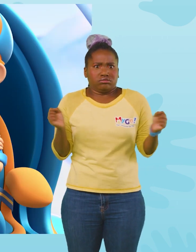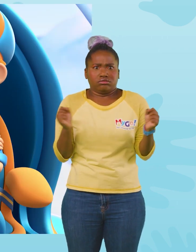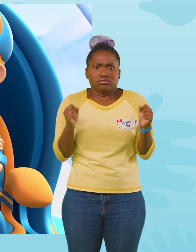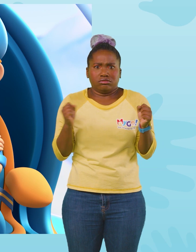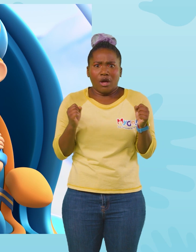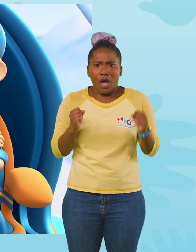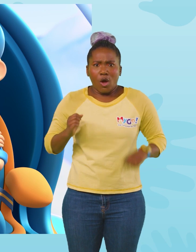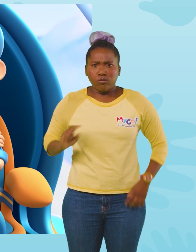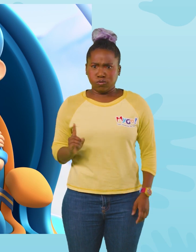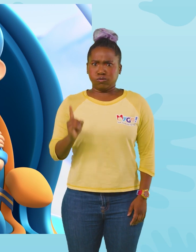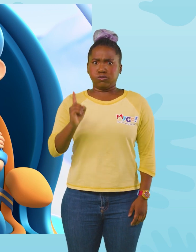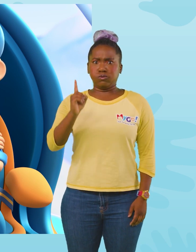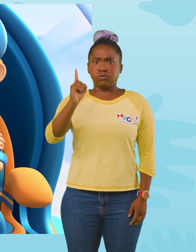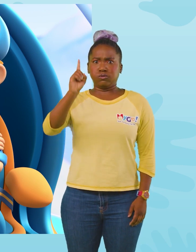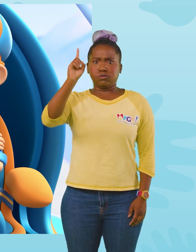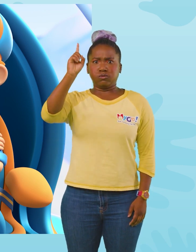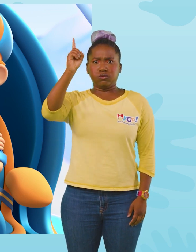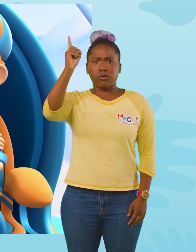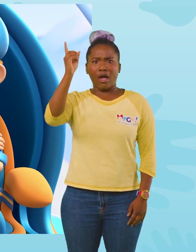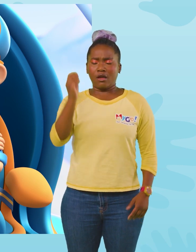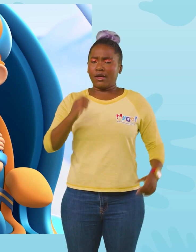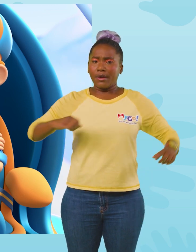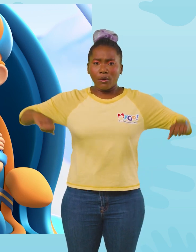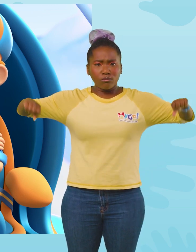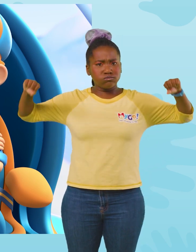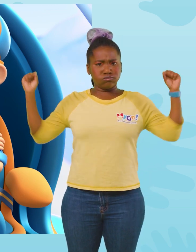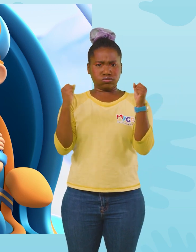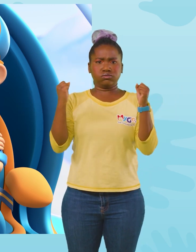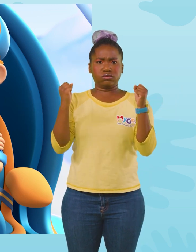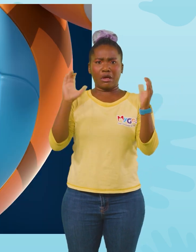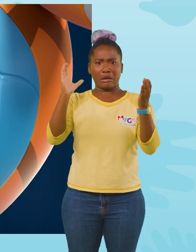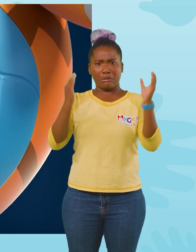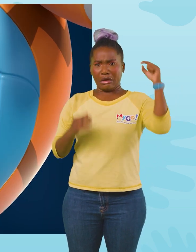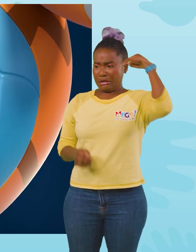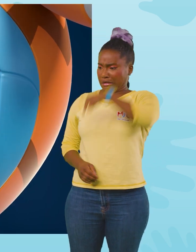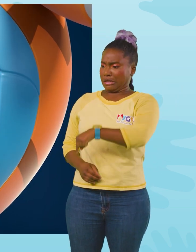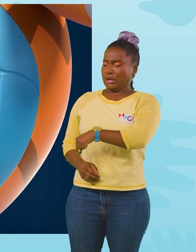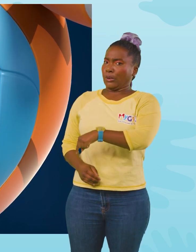We're up so high, and it's much colder up here.